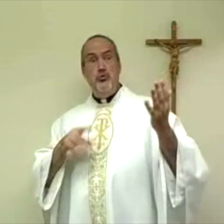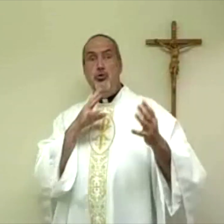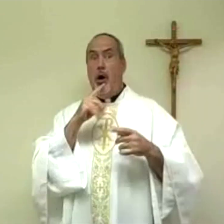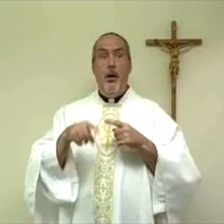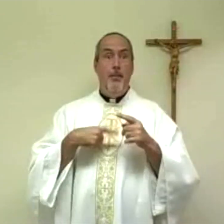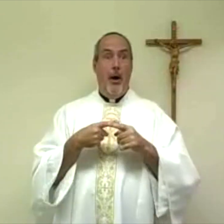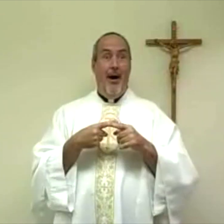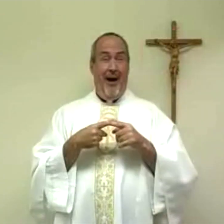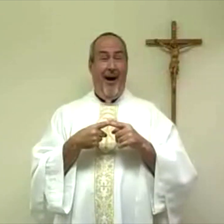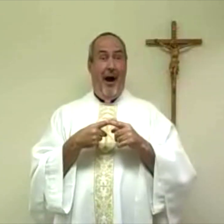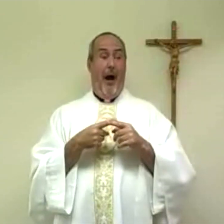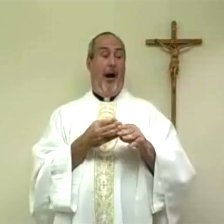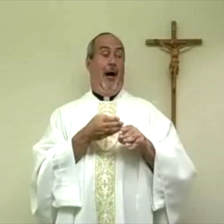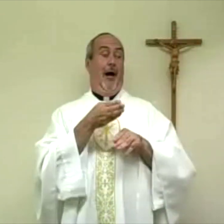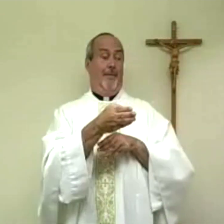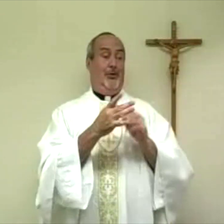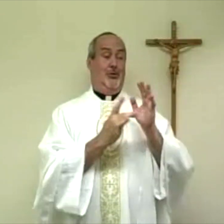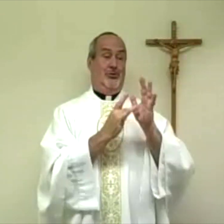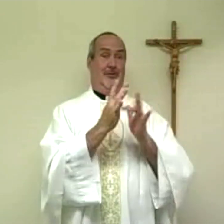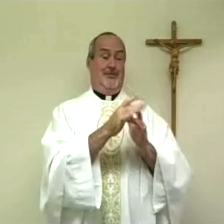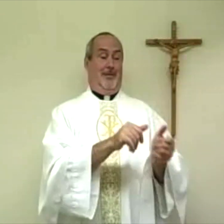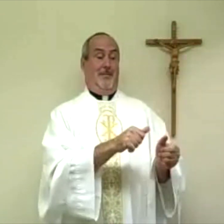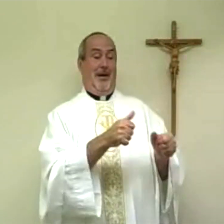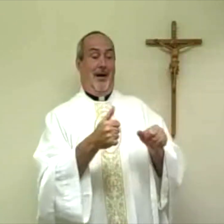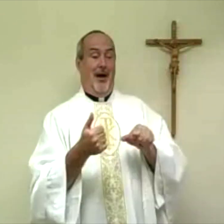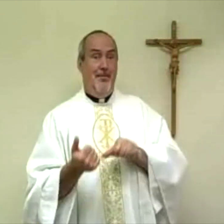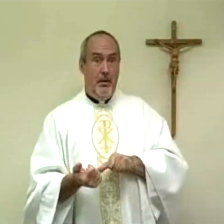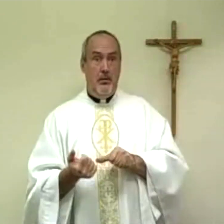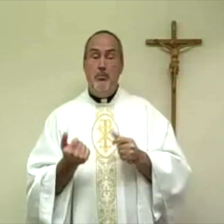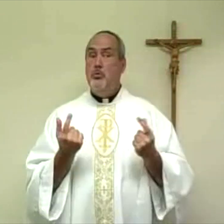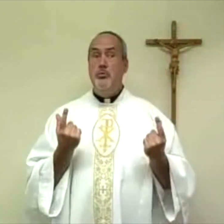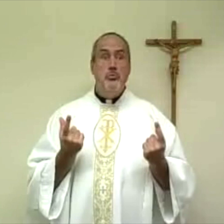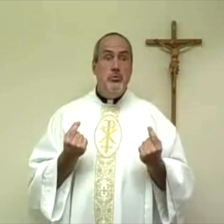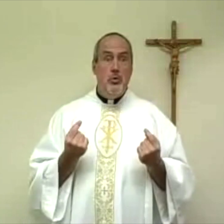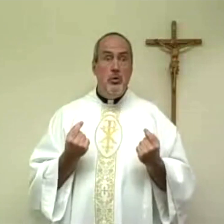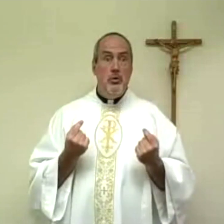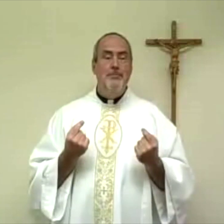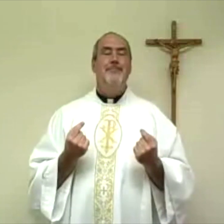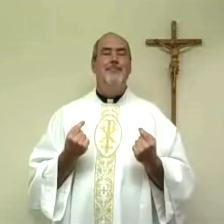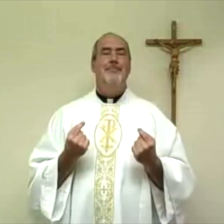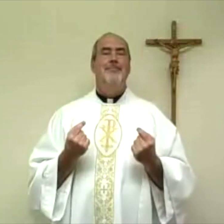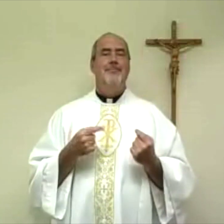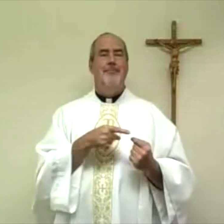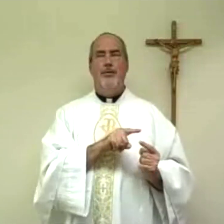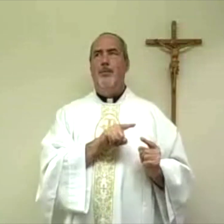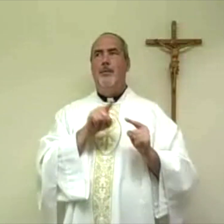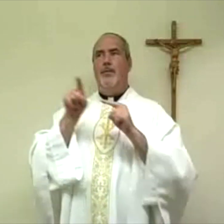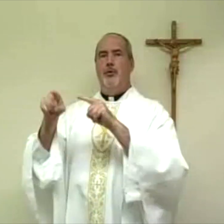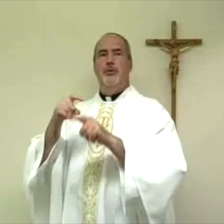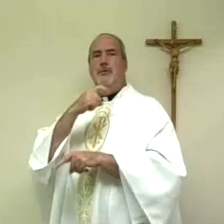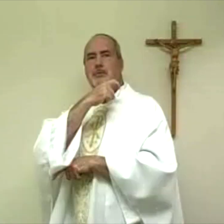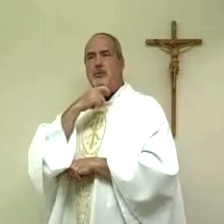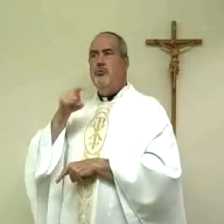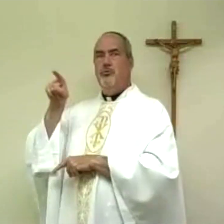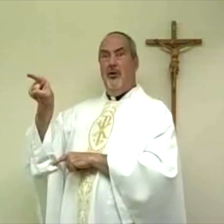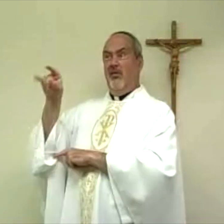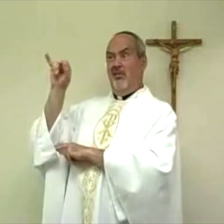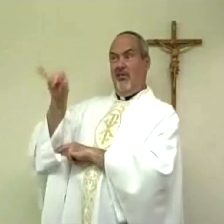there, not today's section, but it talks about how after Jesus was baptized, He went to the